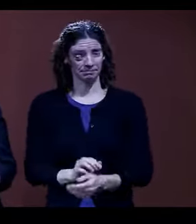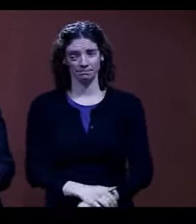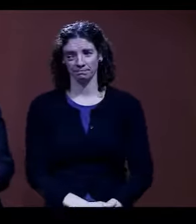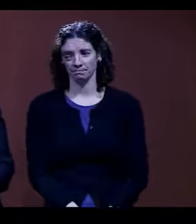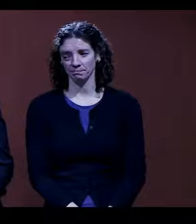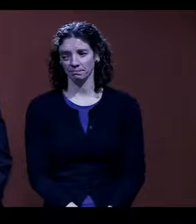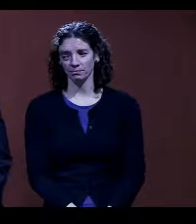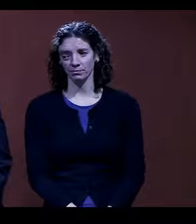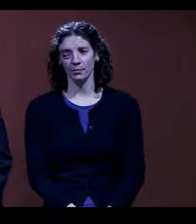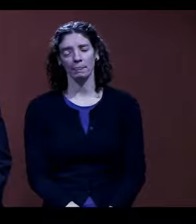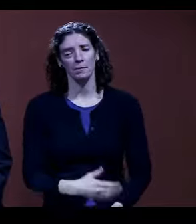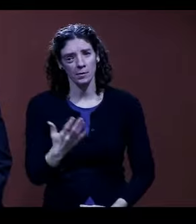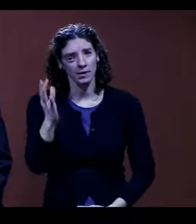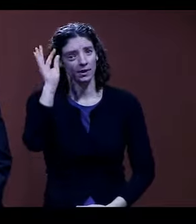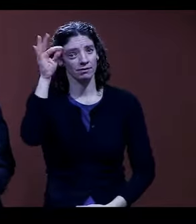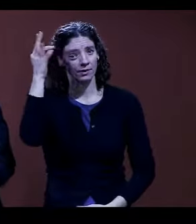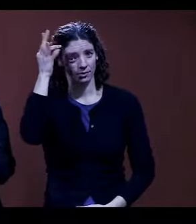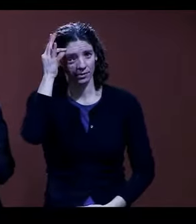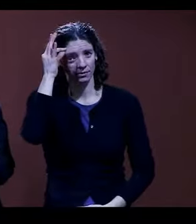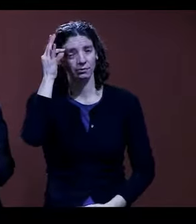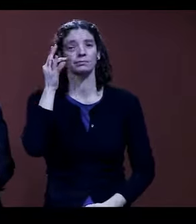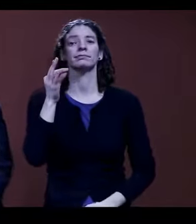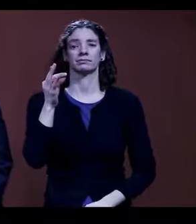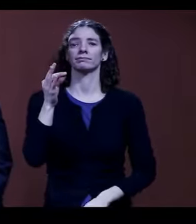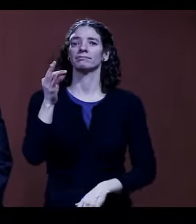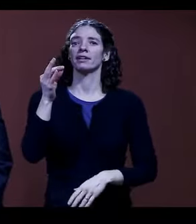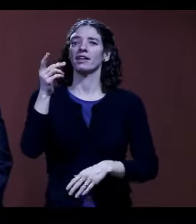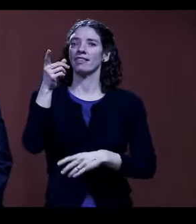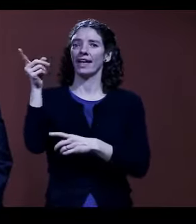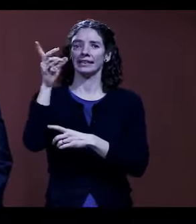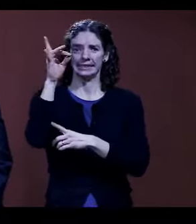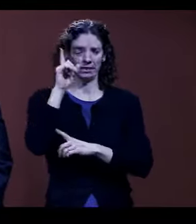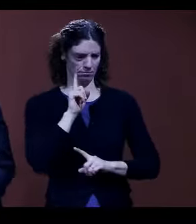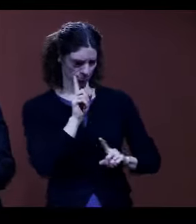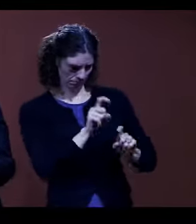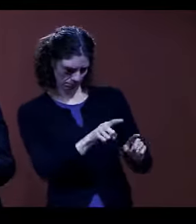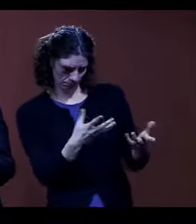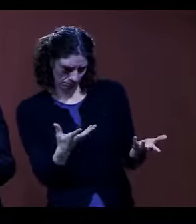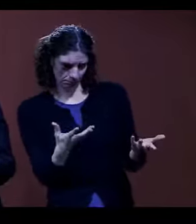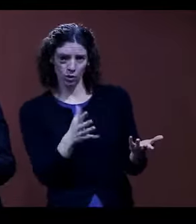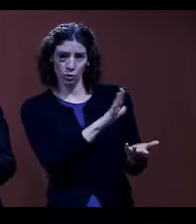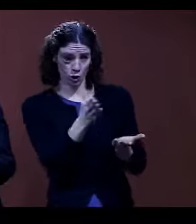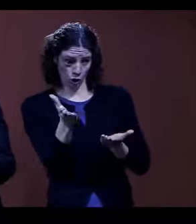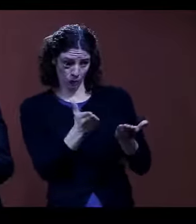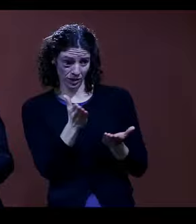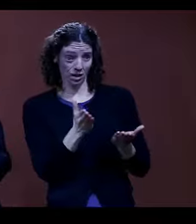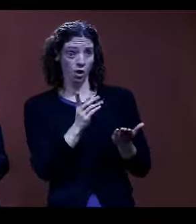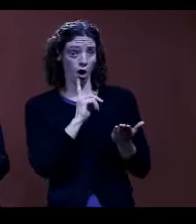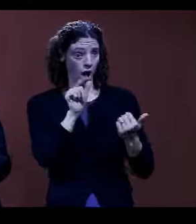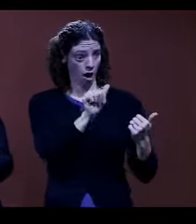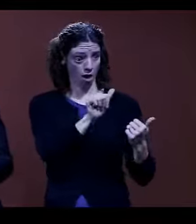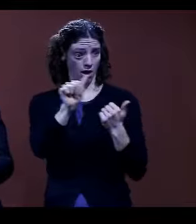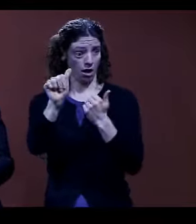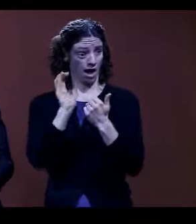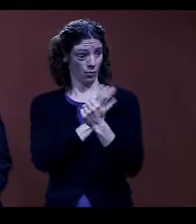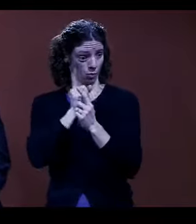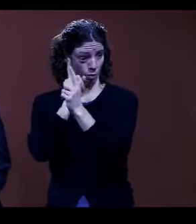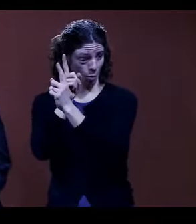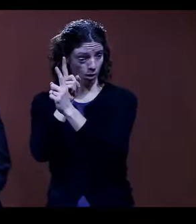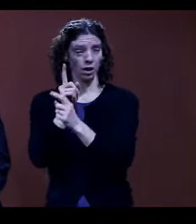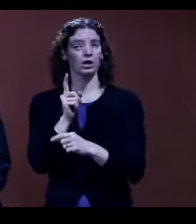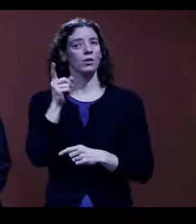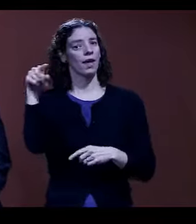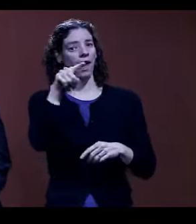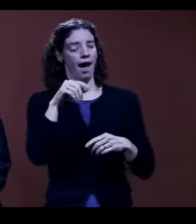So the federal government has also kind of asked this big question, and so in order to measure how well schools are achieving the purpose